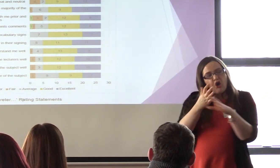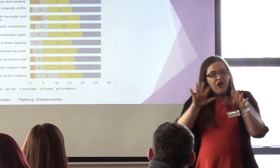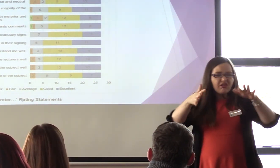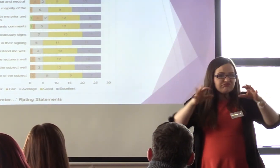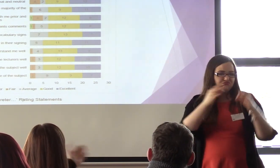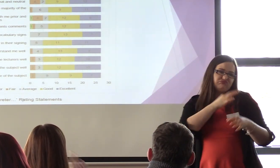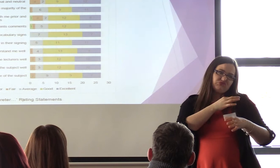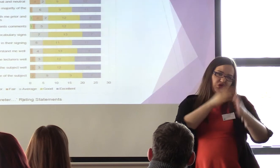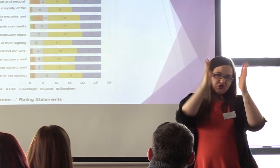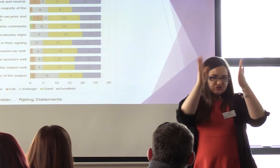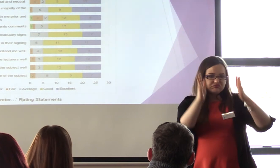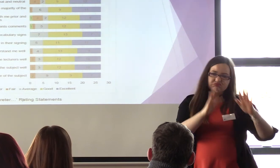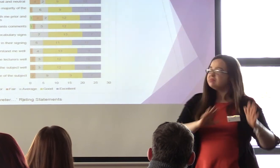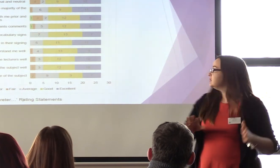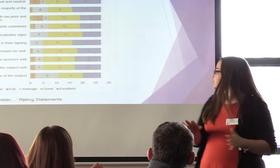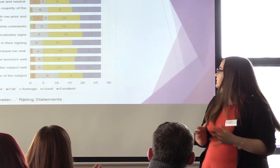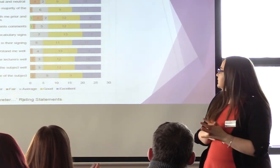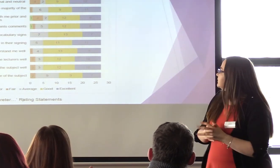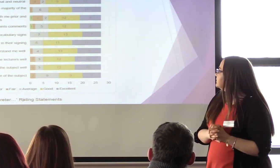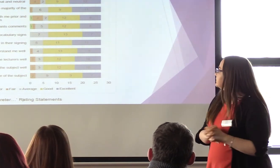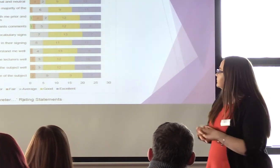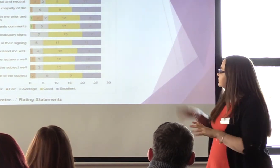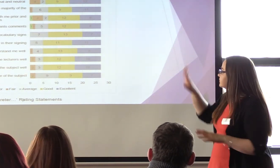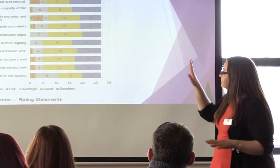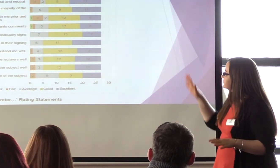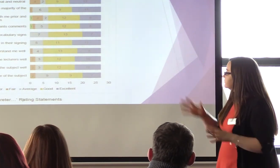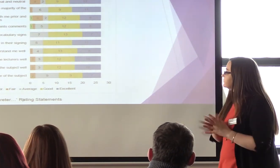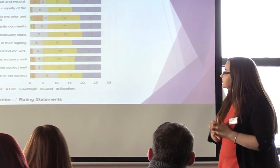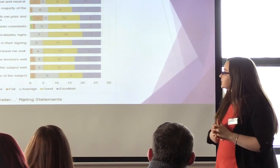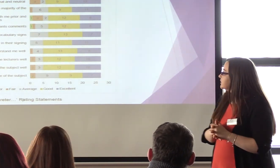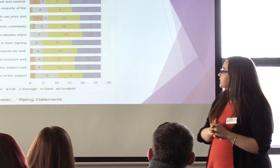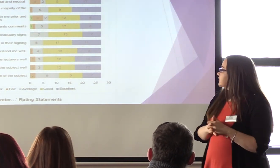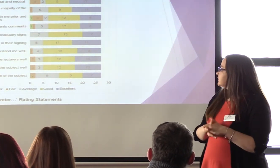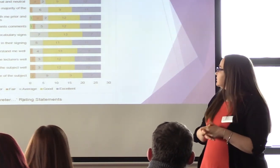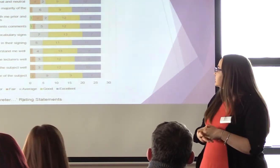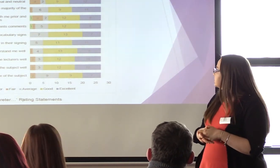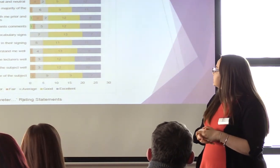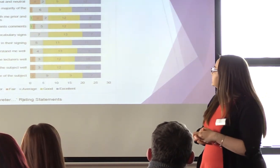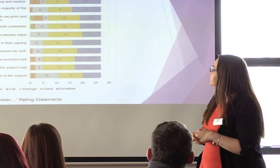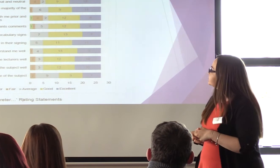over 50% was excellent. On average, you know what I mean, they were saying that the interpreters were good.